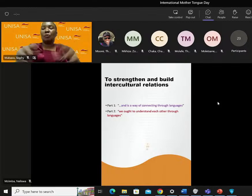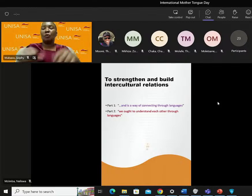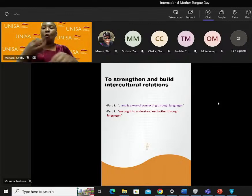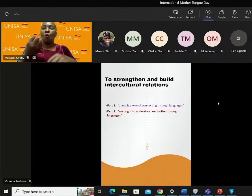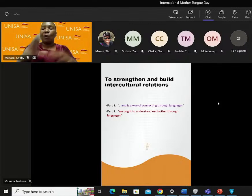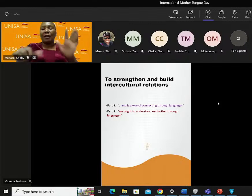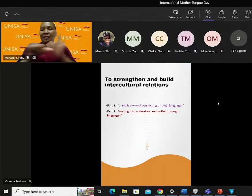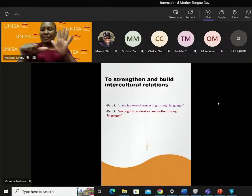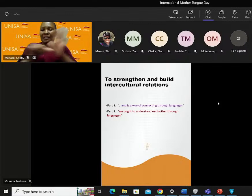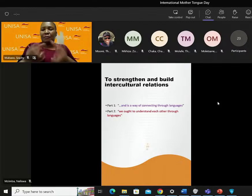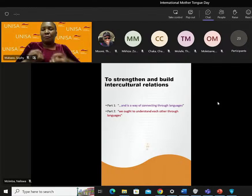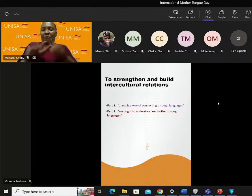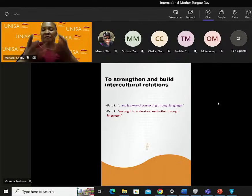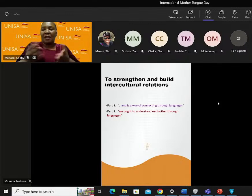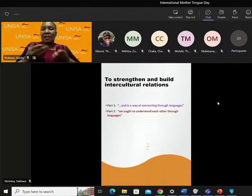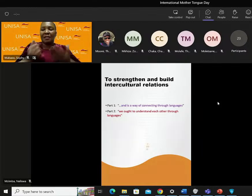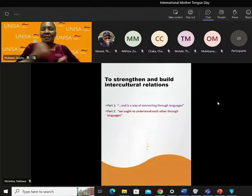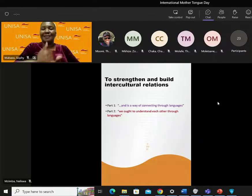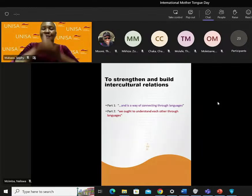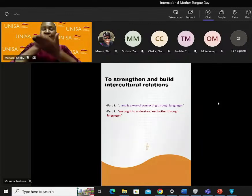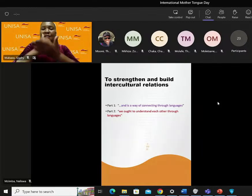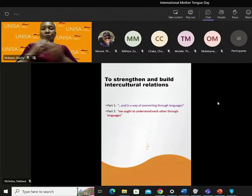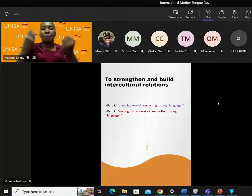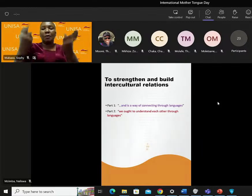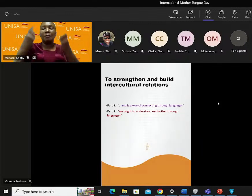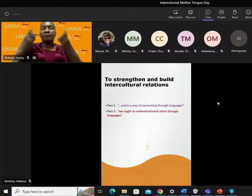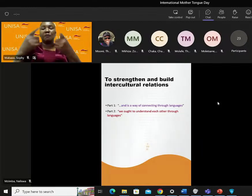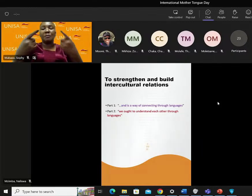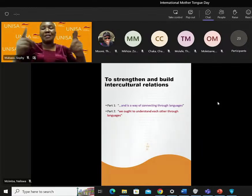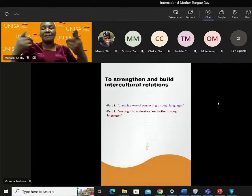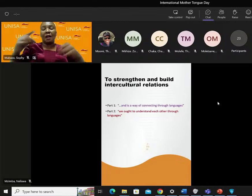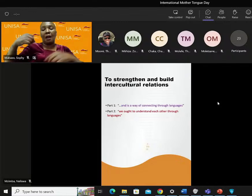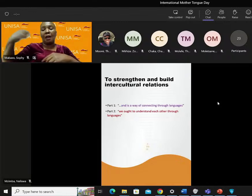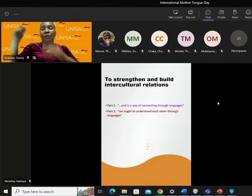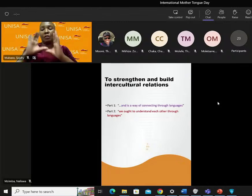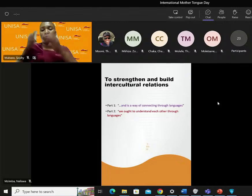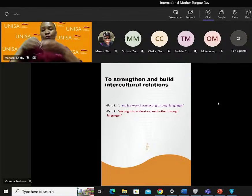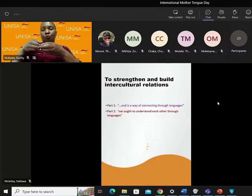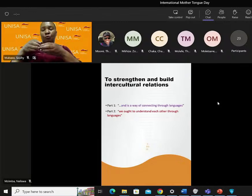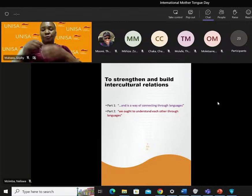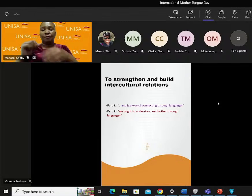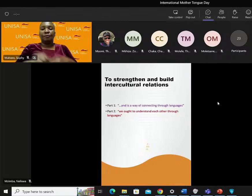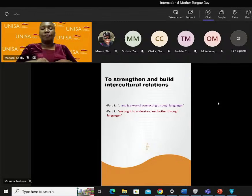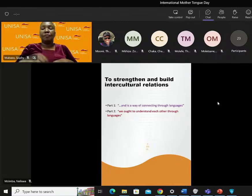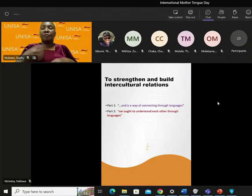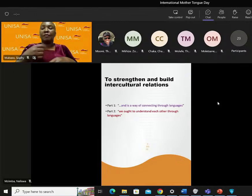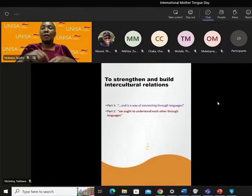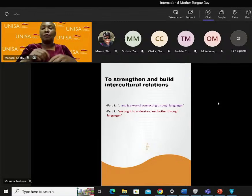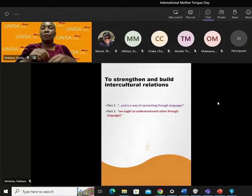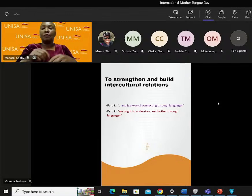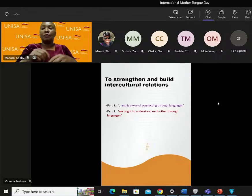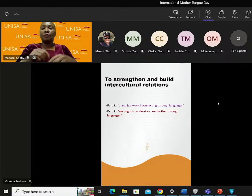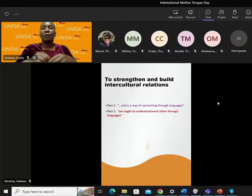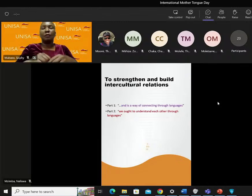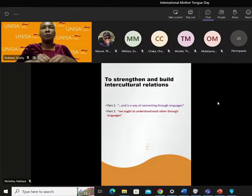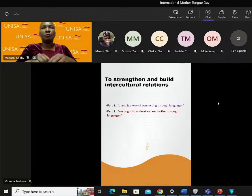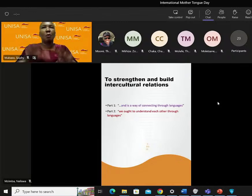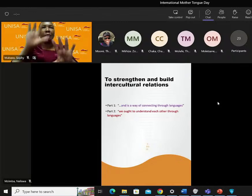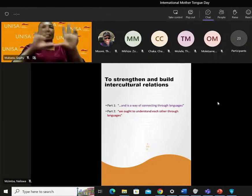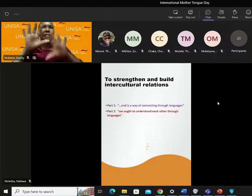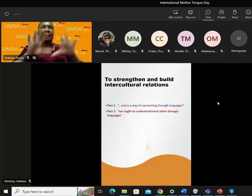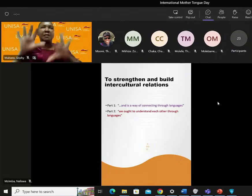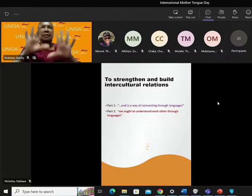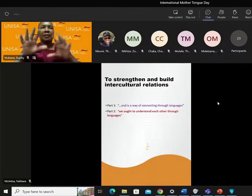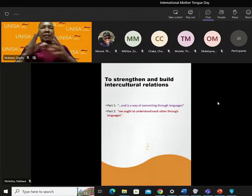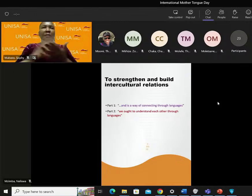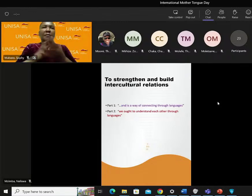provide assistance to people from different language groups. I want to picture a scenario whereby you are